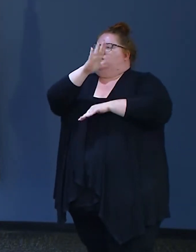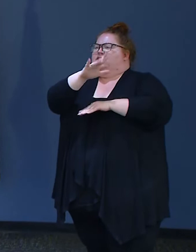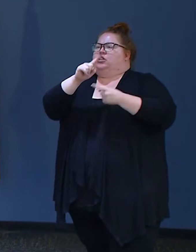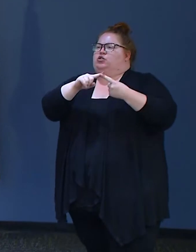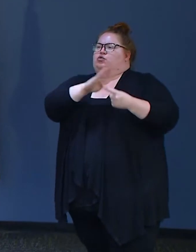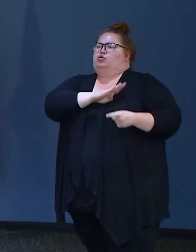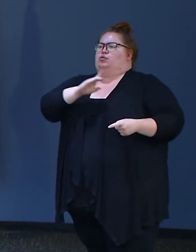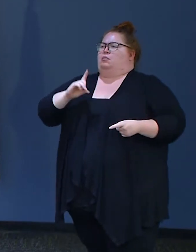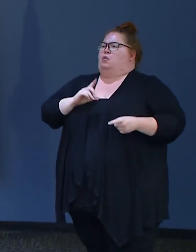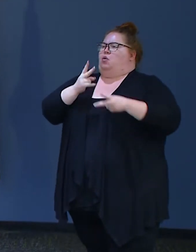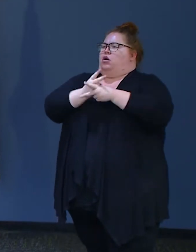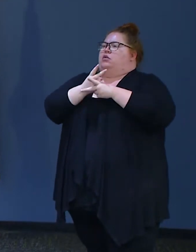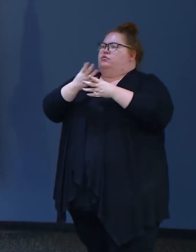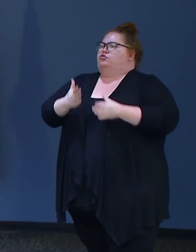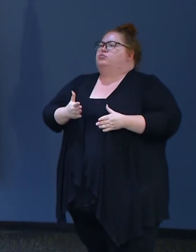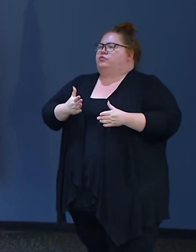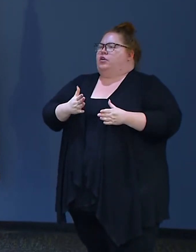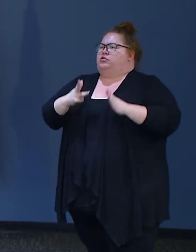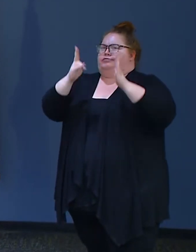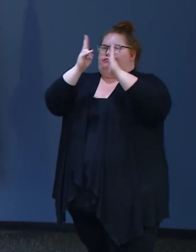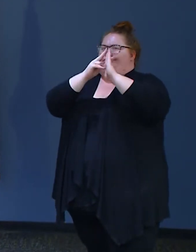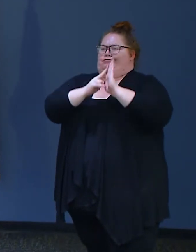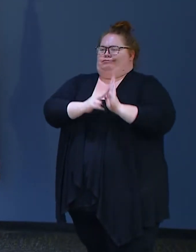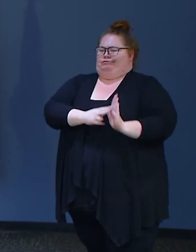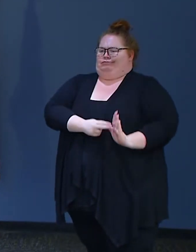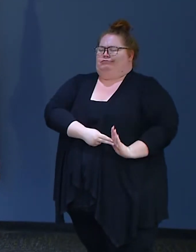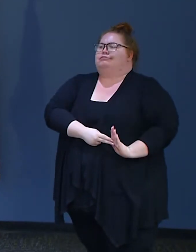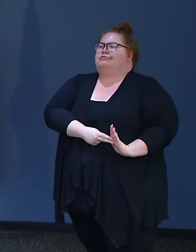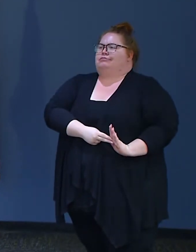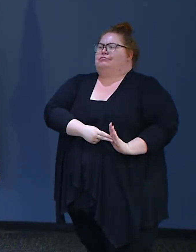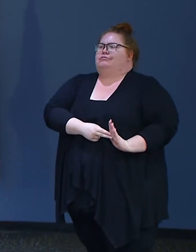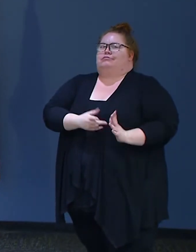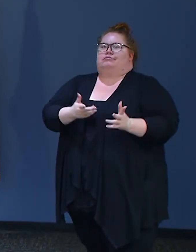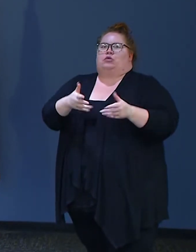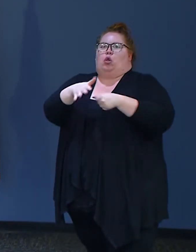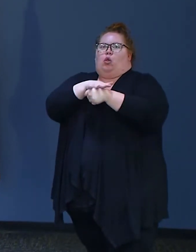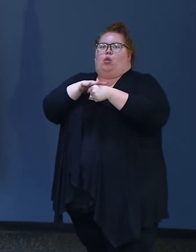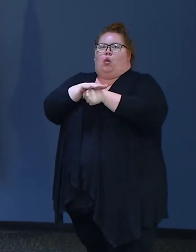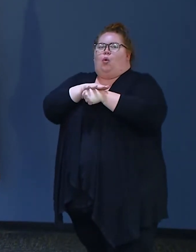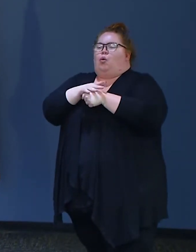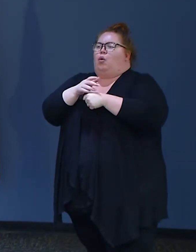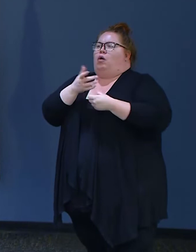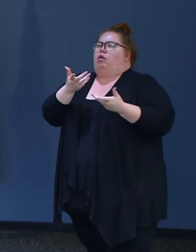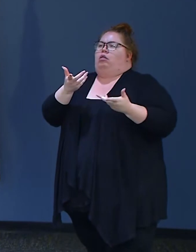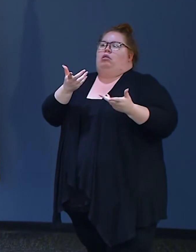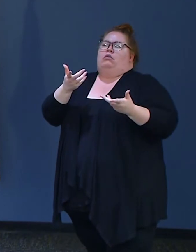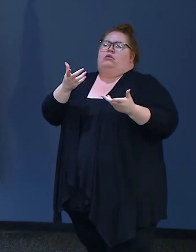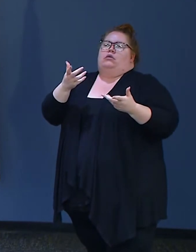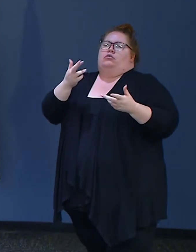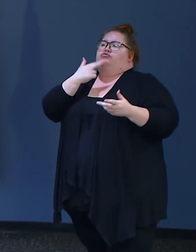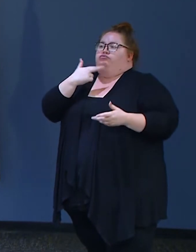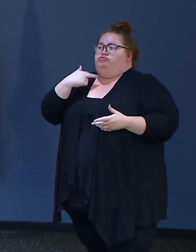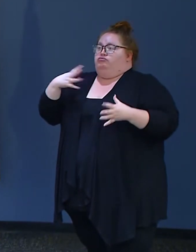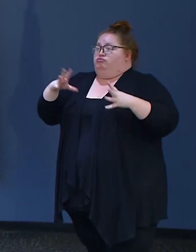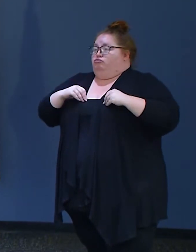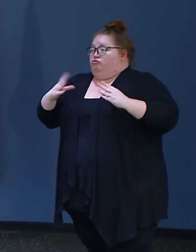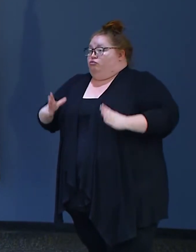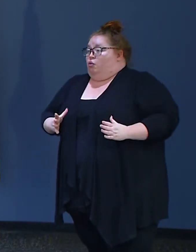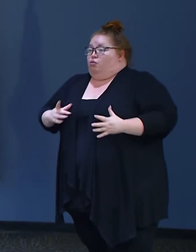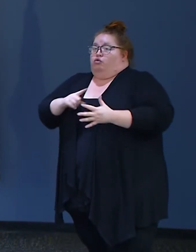by dozens of, it was signed by dozens of different local officials, restaurant owners, calling the